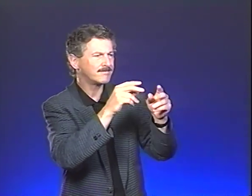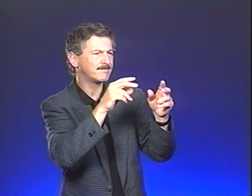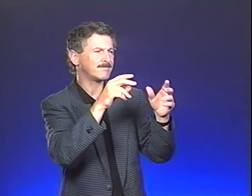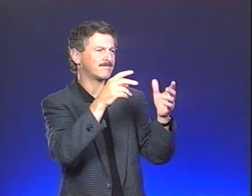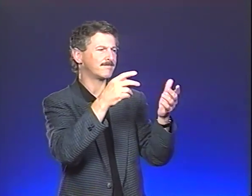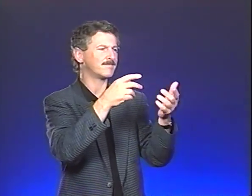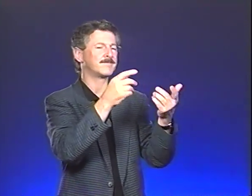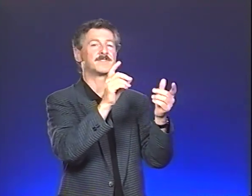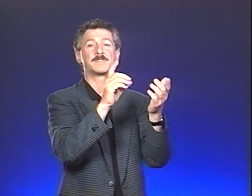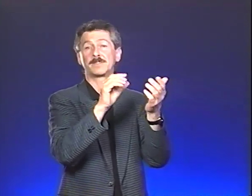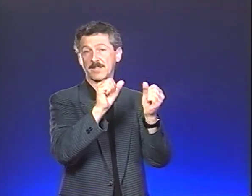to discuss language.